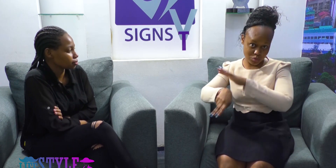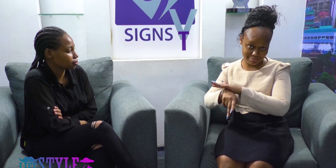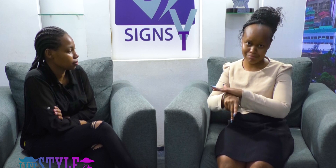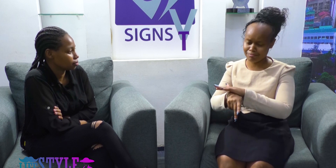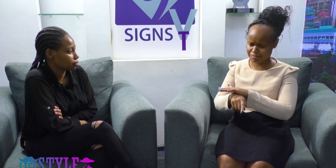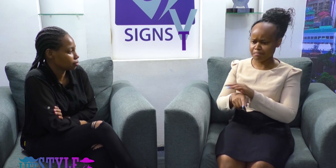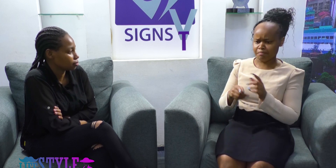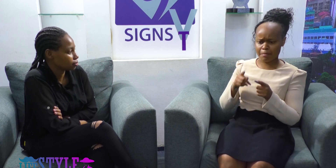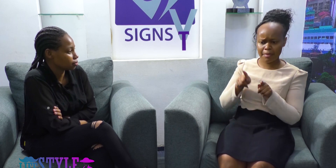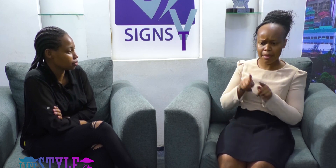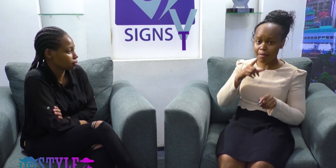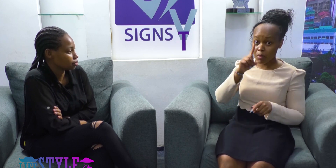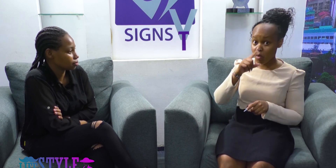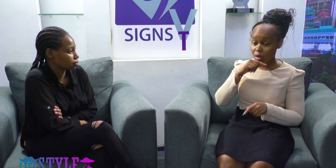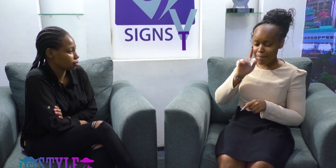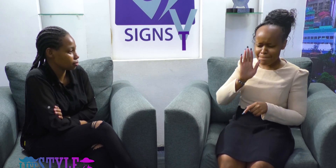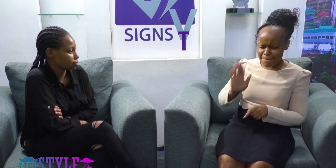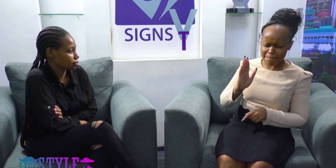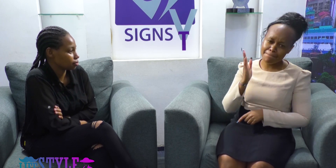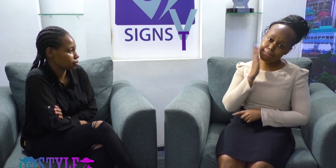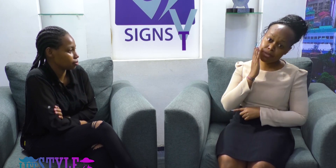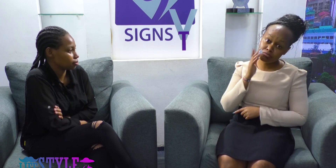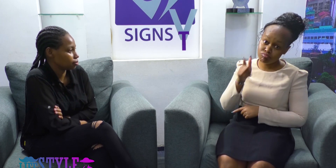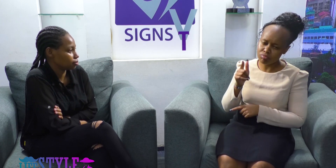at that time. And then there was a friend of mine who is also deaf.